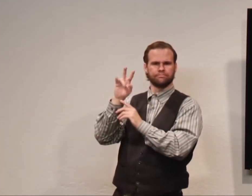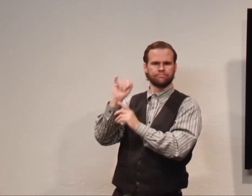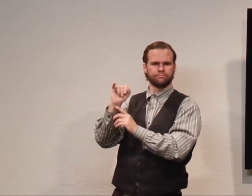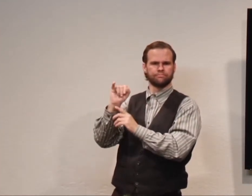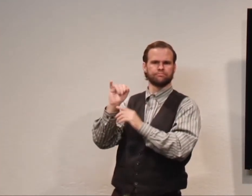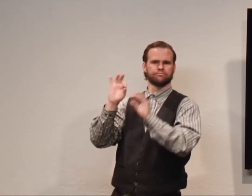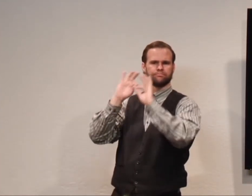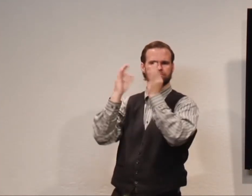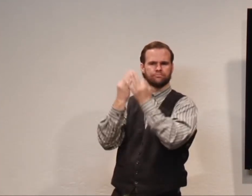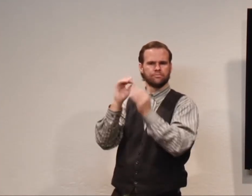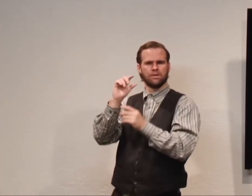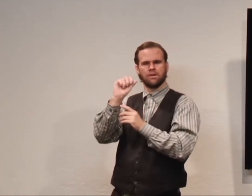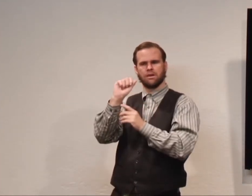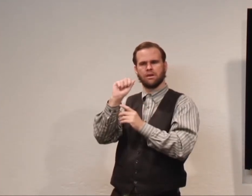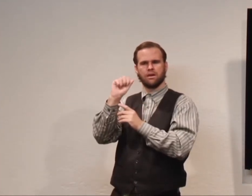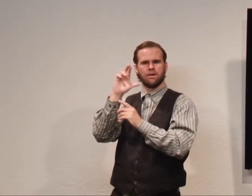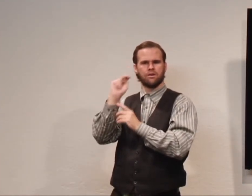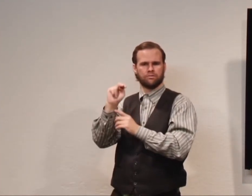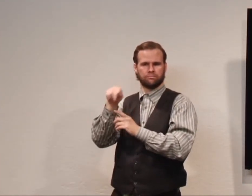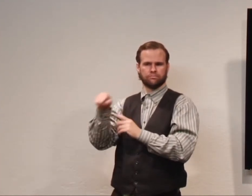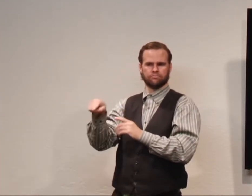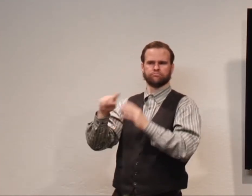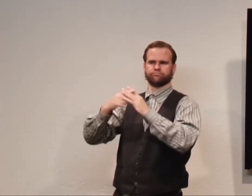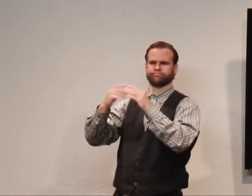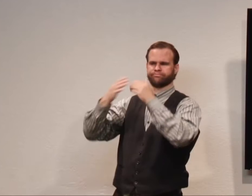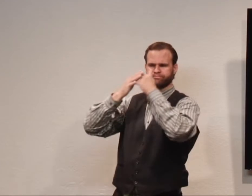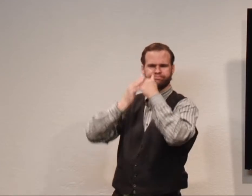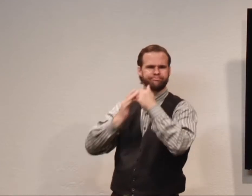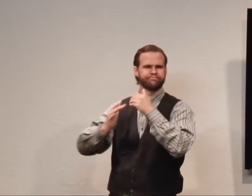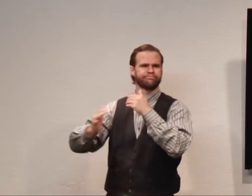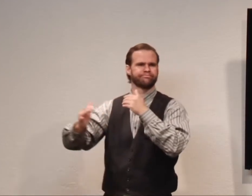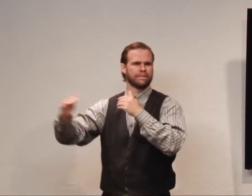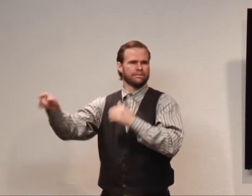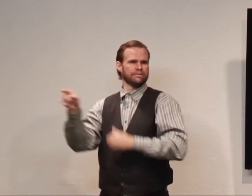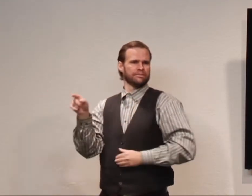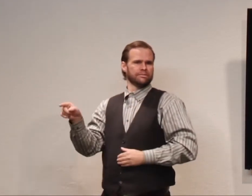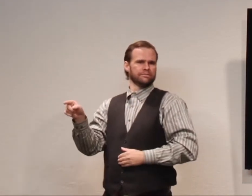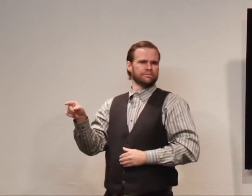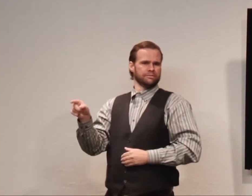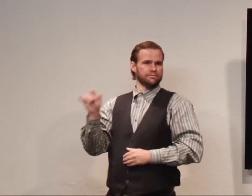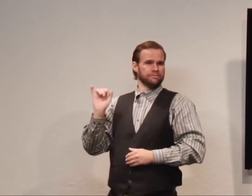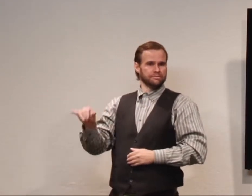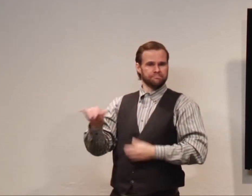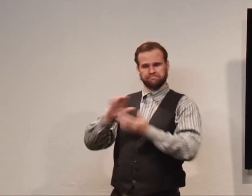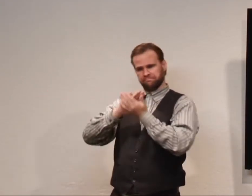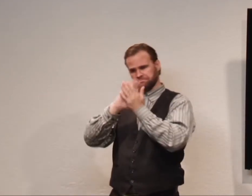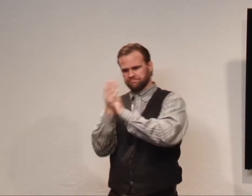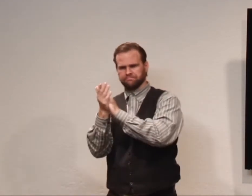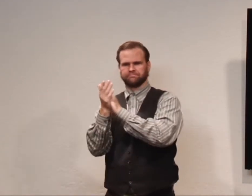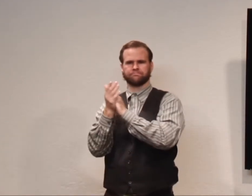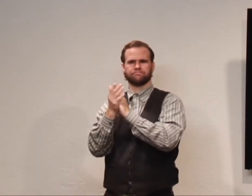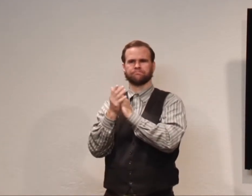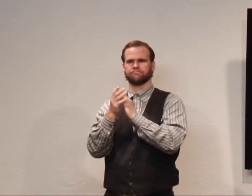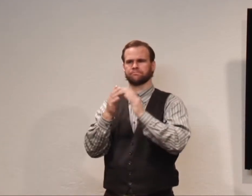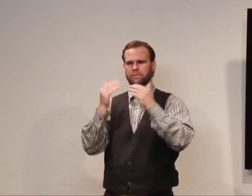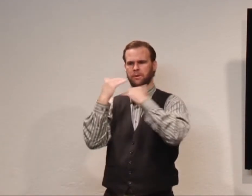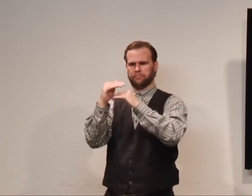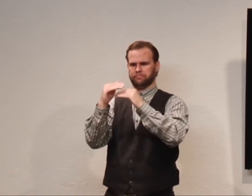God chose only the tribe of Levi and Aaron's descendants to be the priesthood for Israel from that point on.